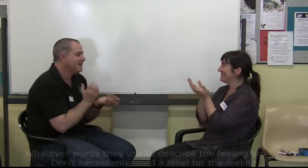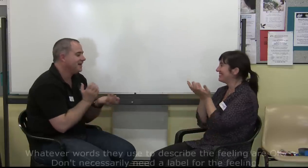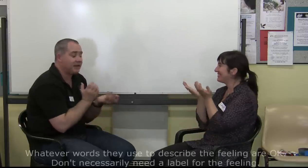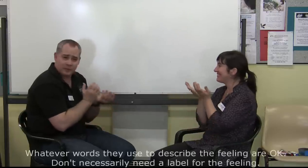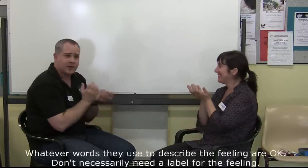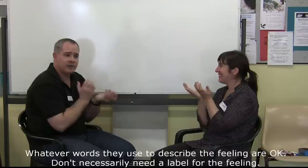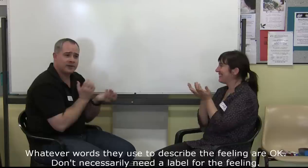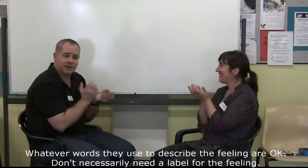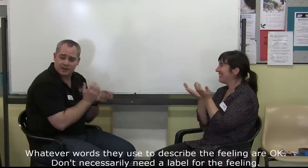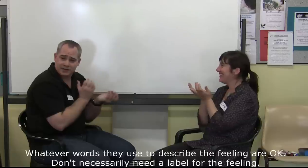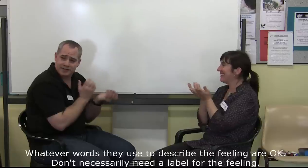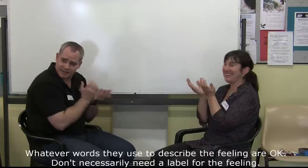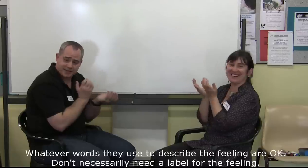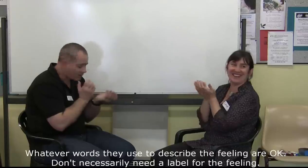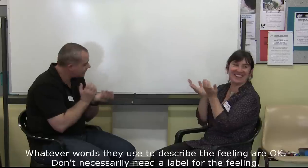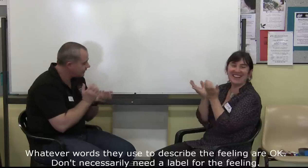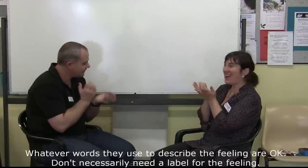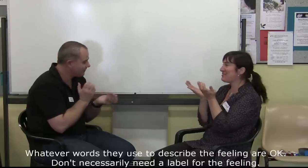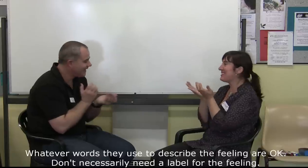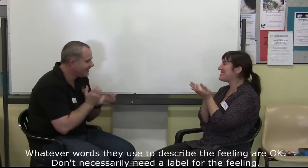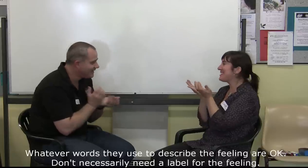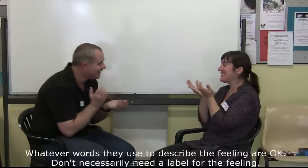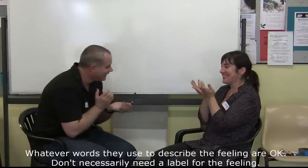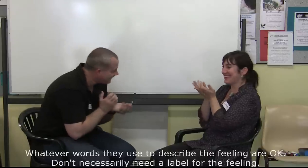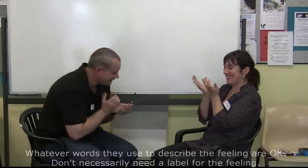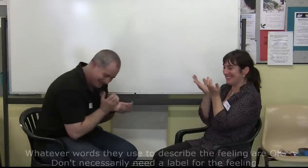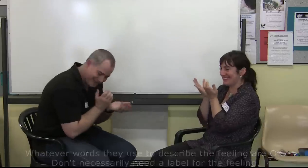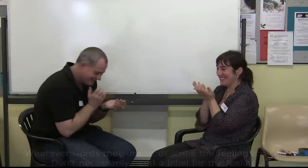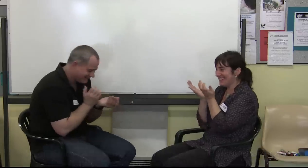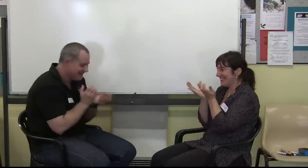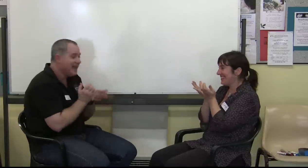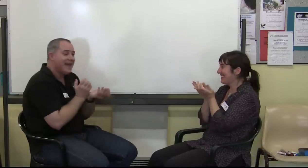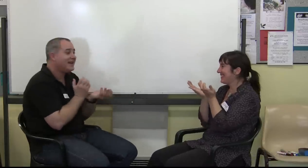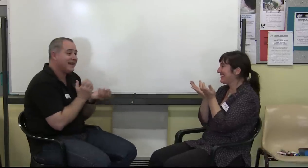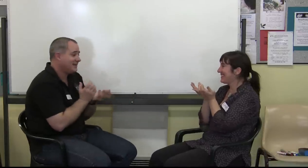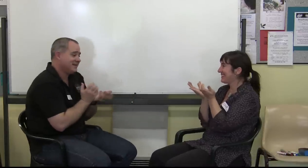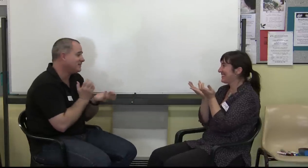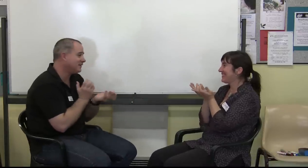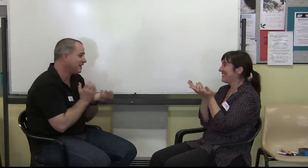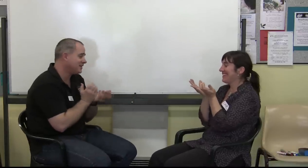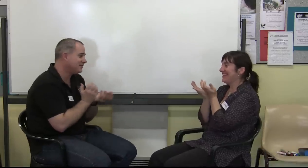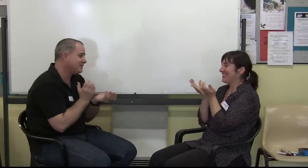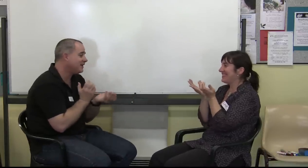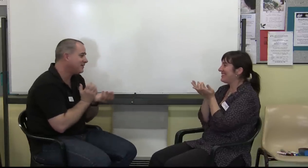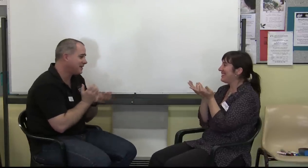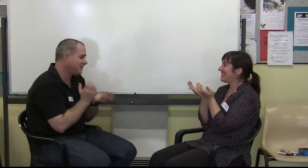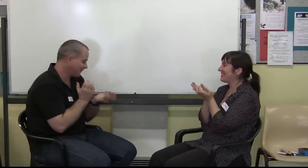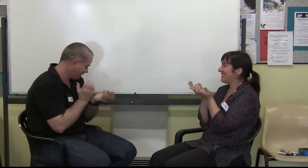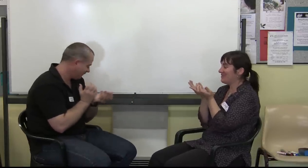I love working with that sort of language. It's so easy. You said it. And again, using whatever language comes up. even though, even